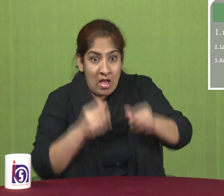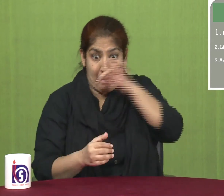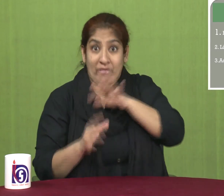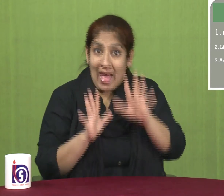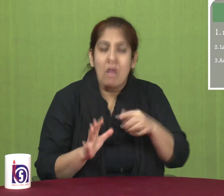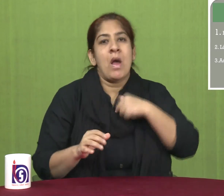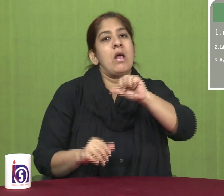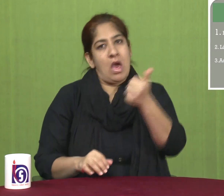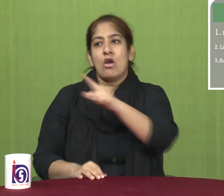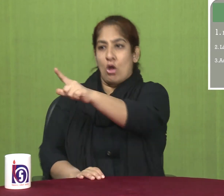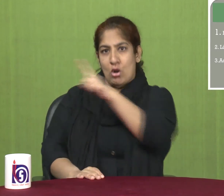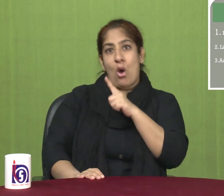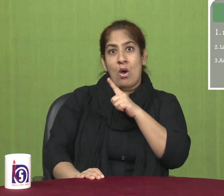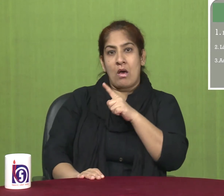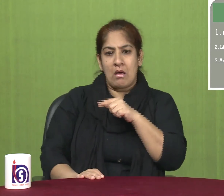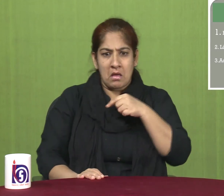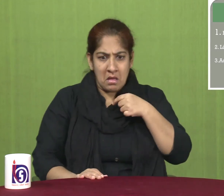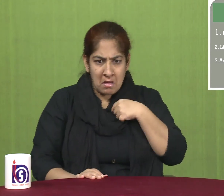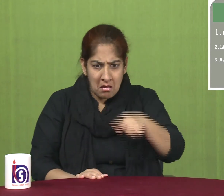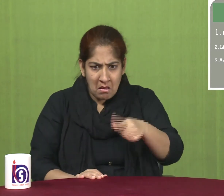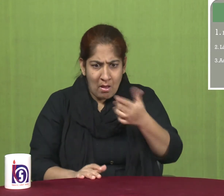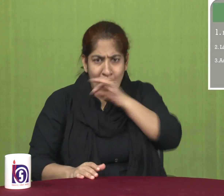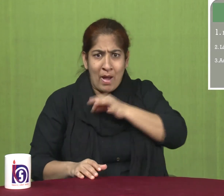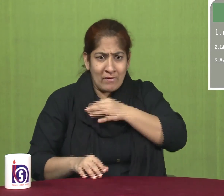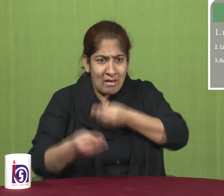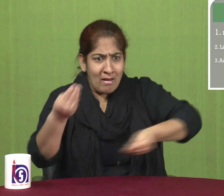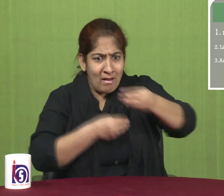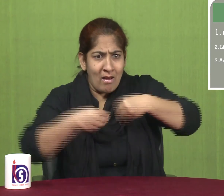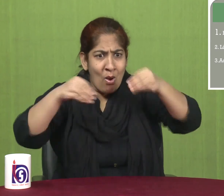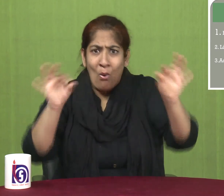future, then the person can think of taking loan.